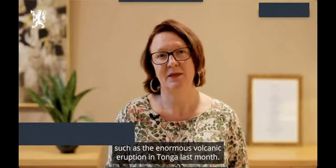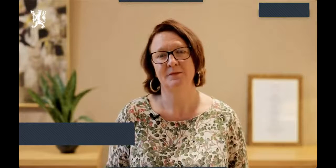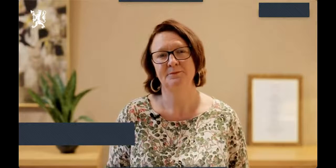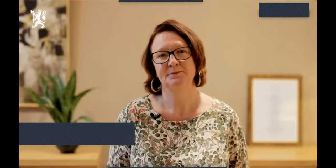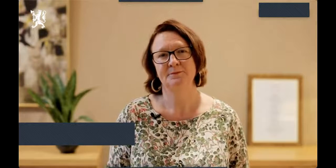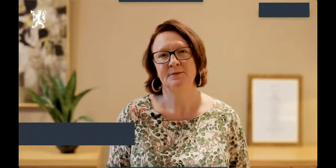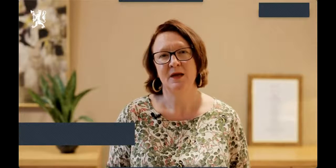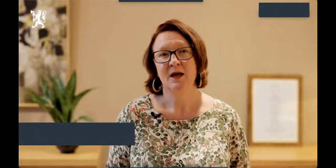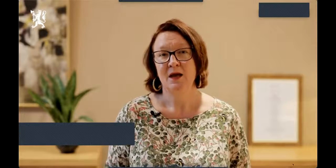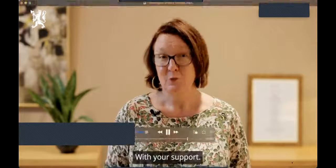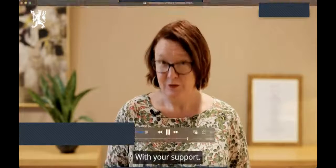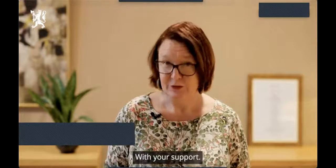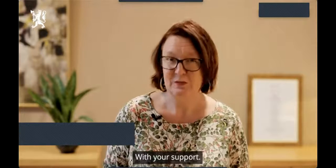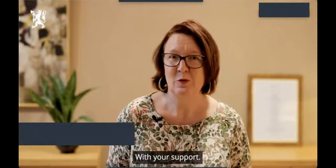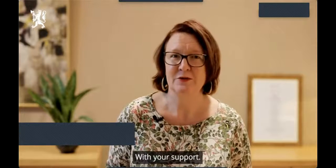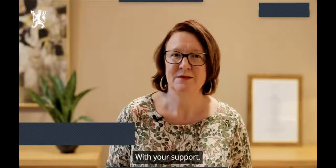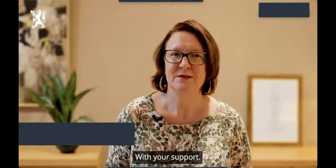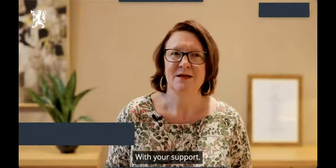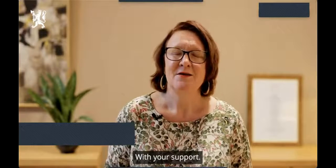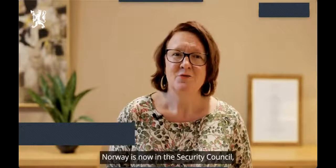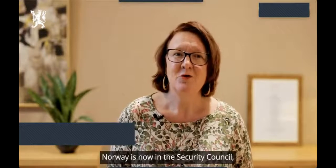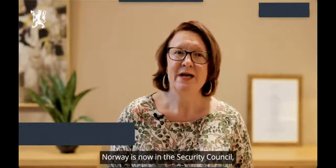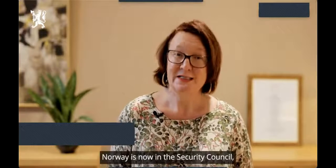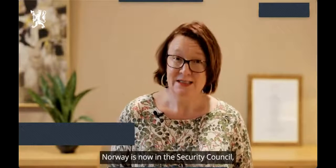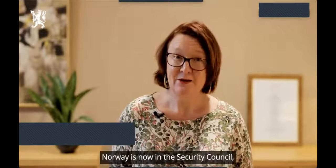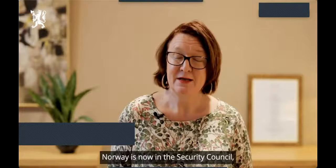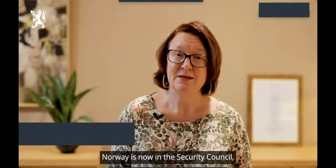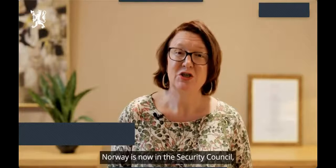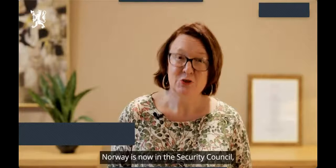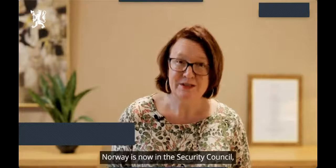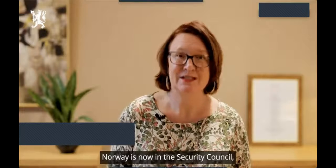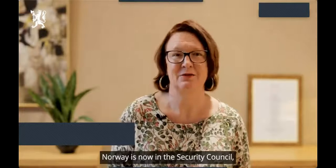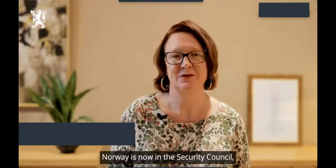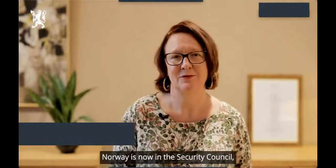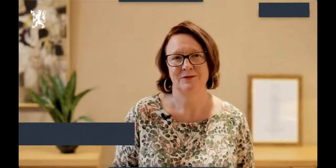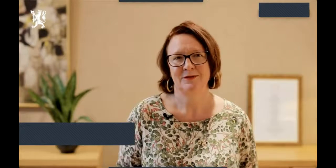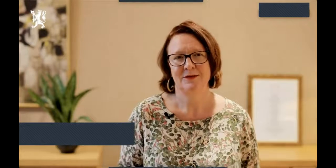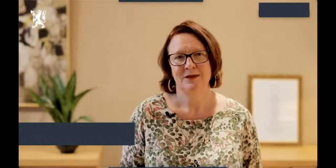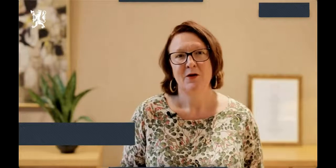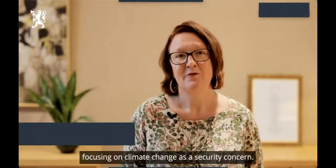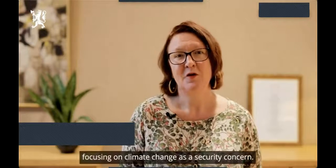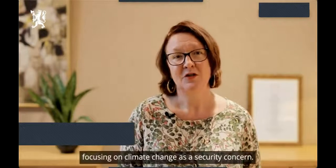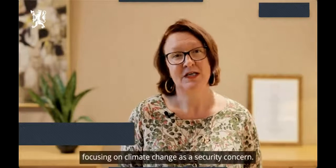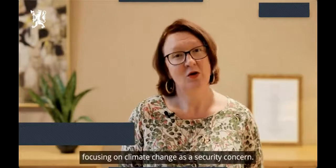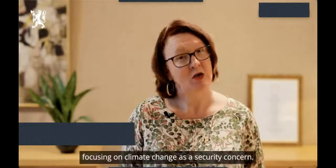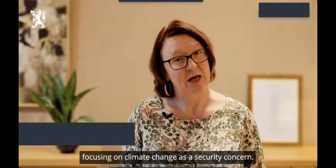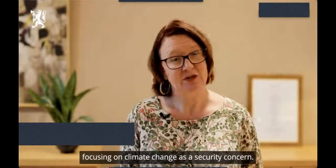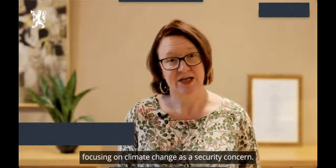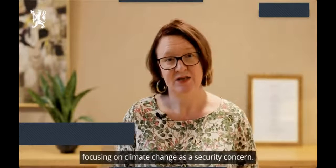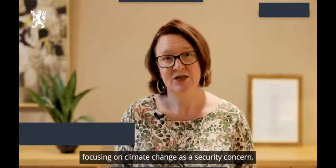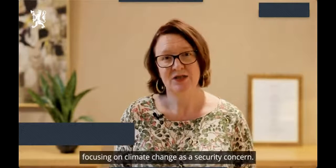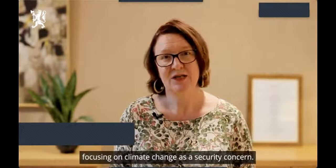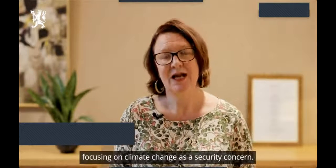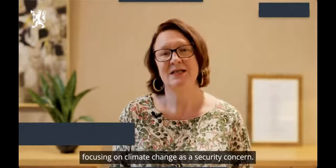last month. With your support, Norway is now in the Security Council, focusing on